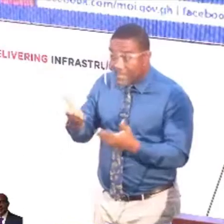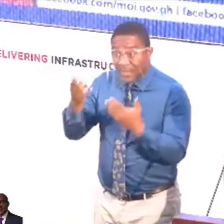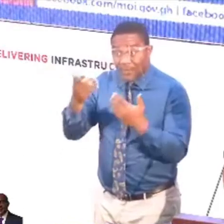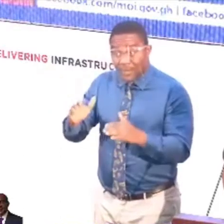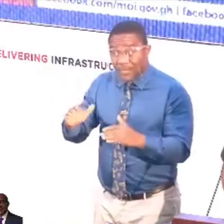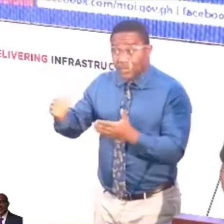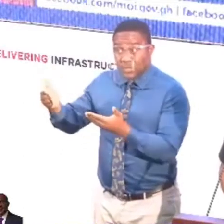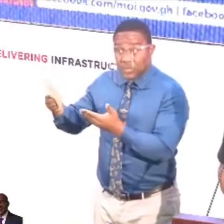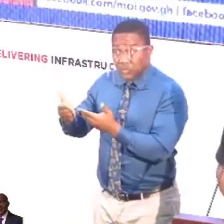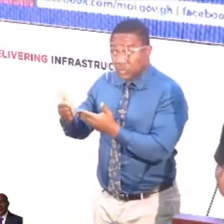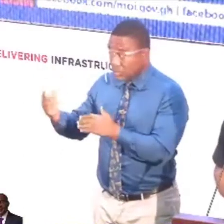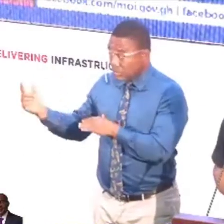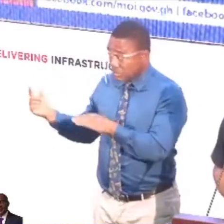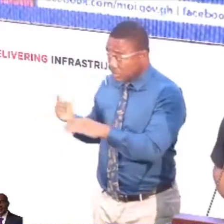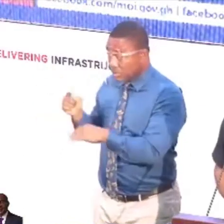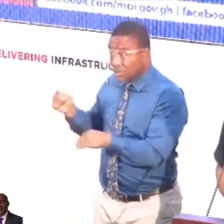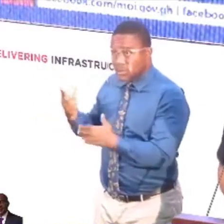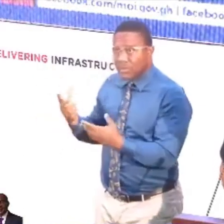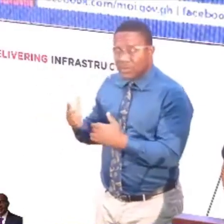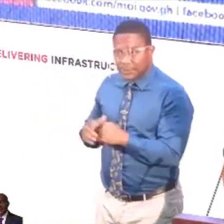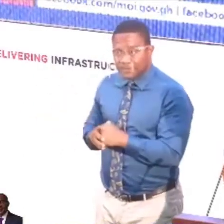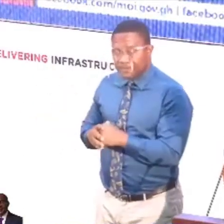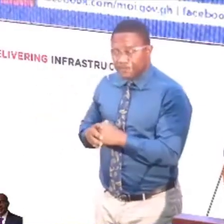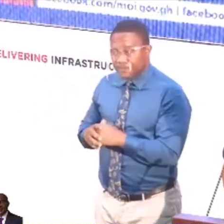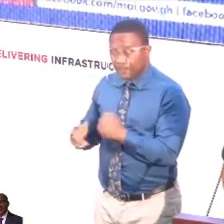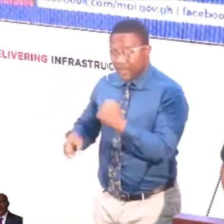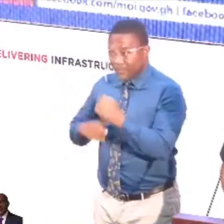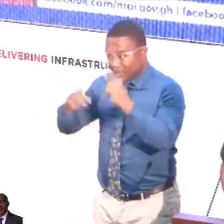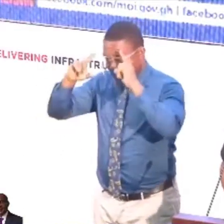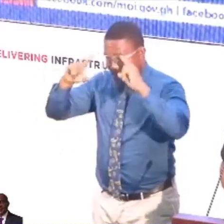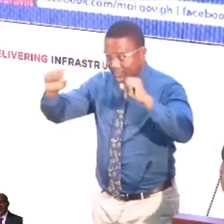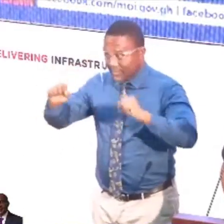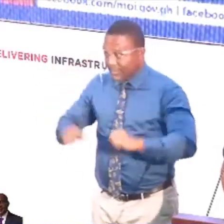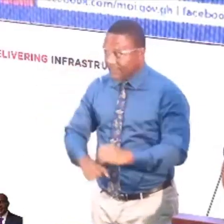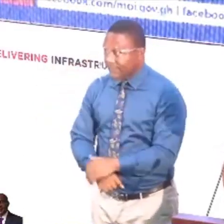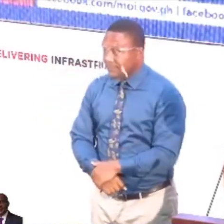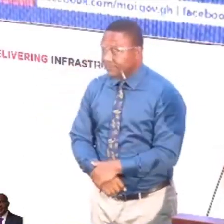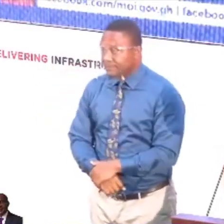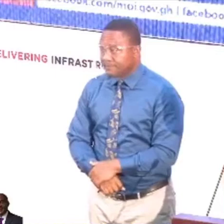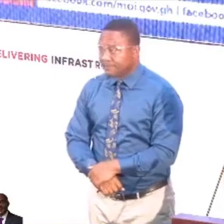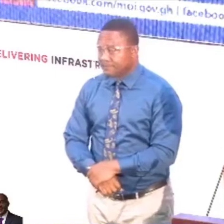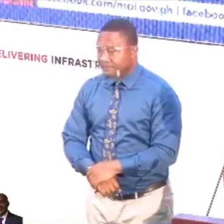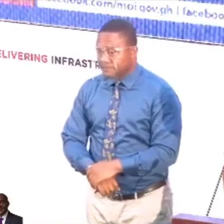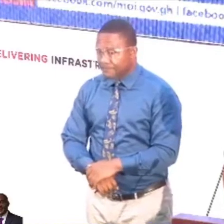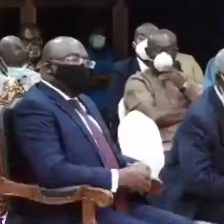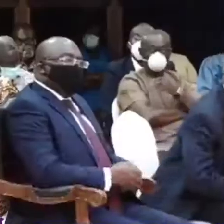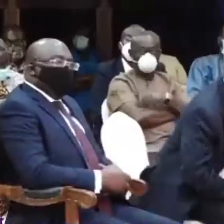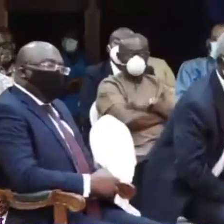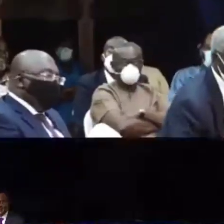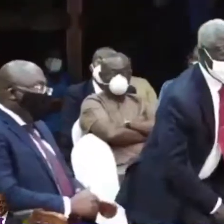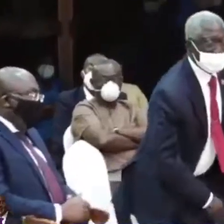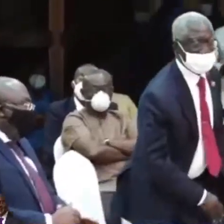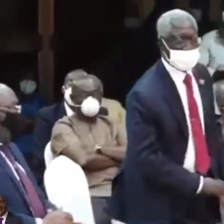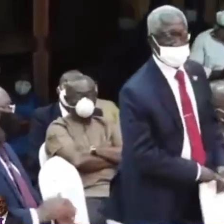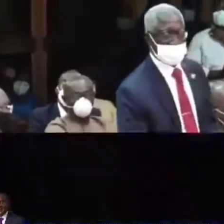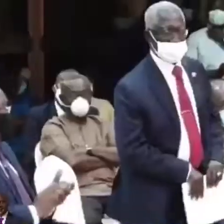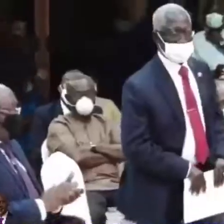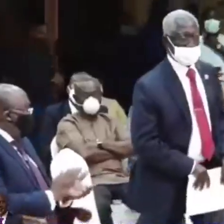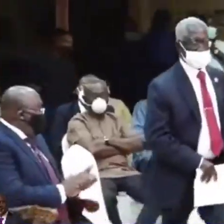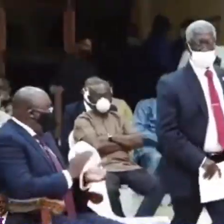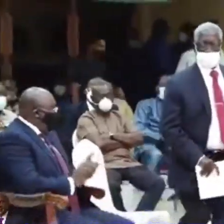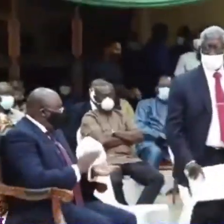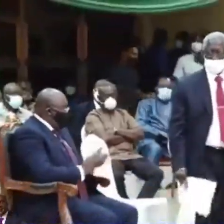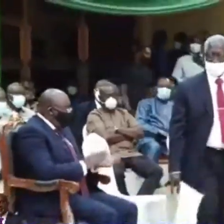introduce the guest speaker. Honorable Senior Minister, Honorable Yao Osafo-Maafo.